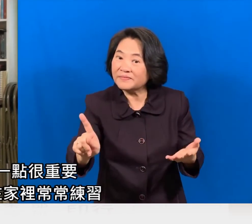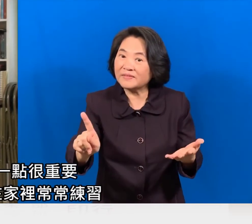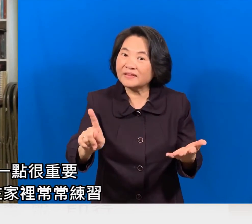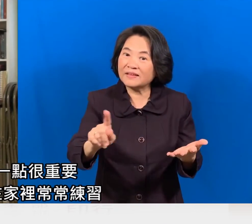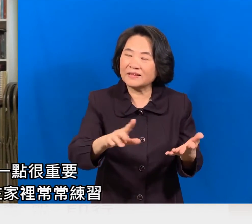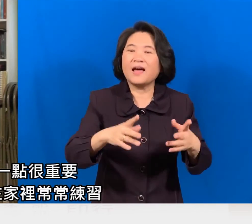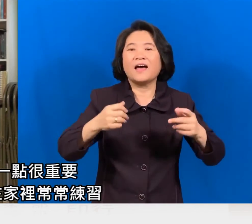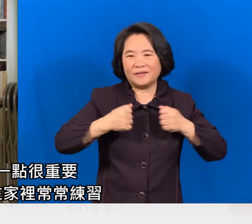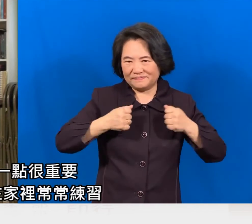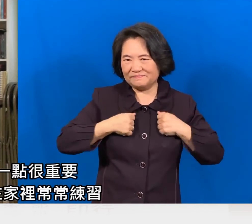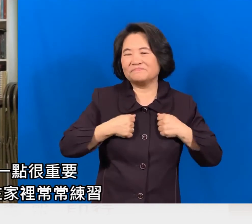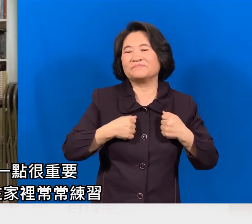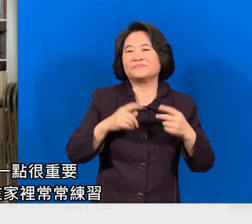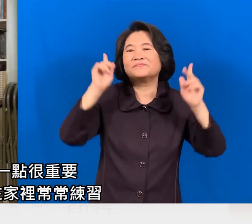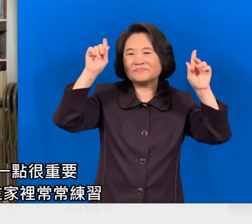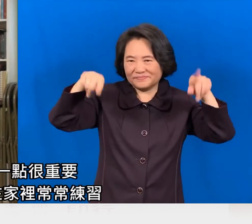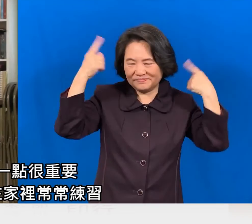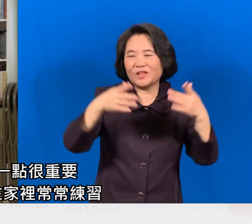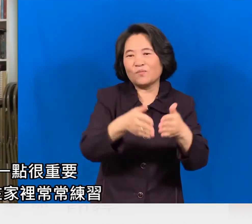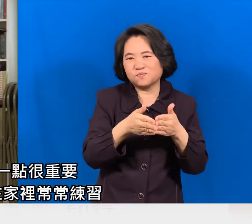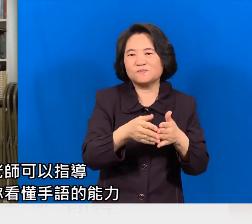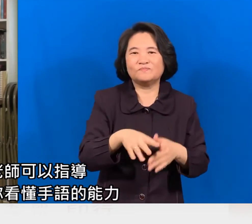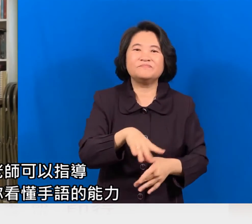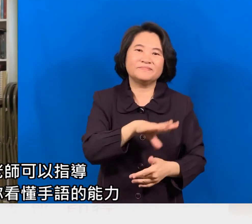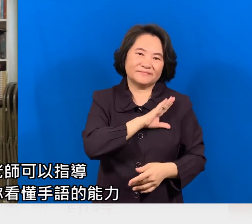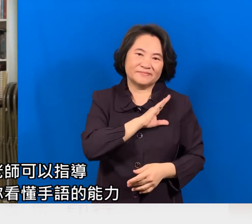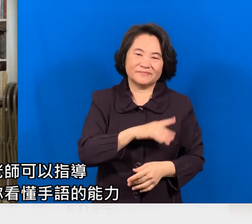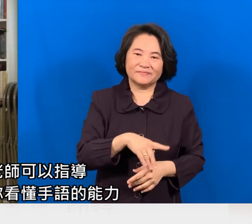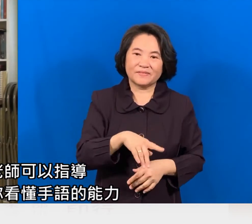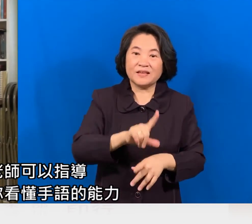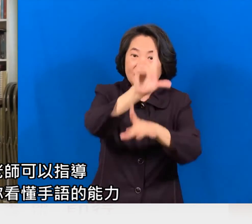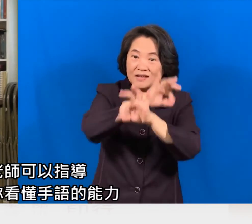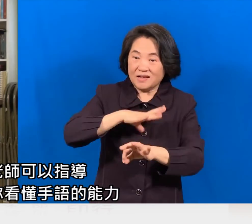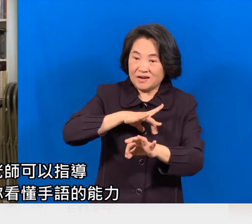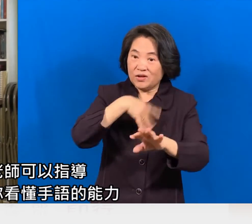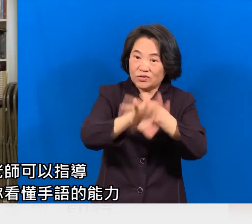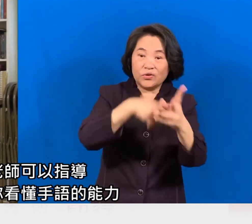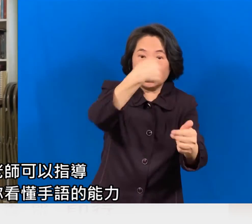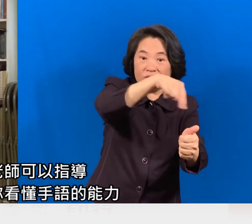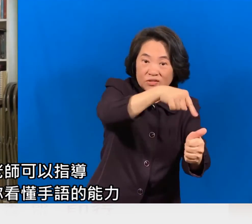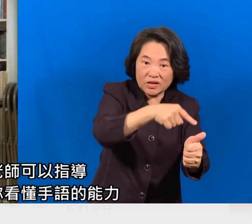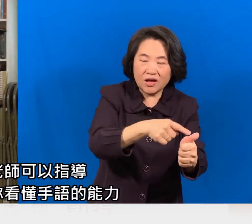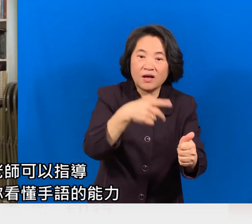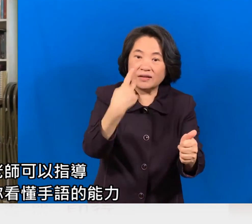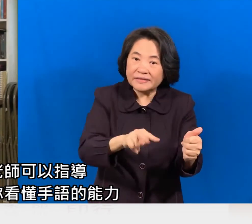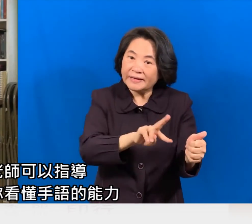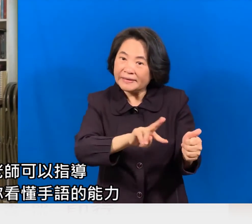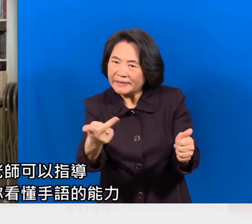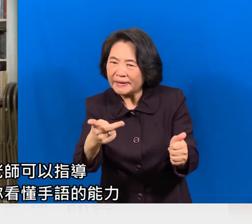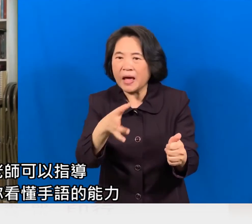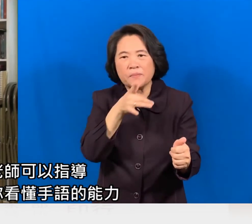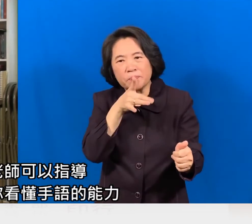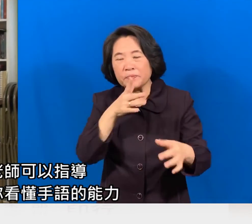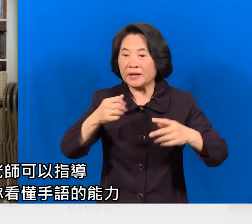There is one more important thing. You have to practice a lot at home. Although your teacher can guide you